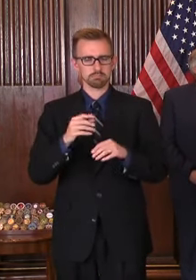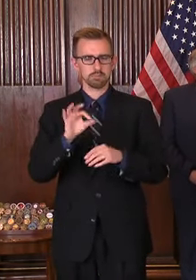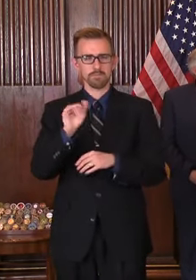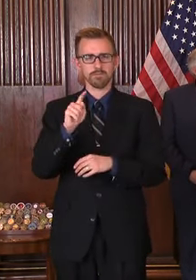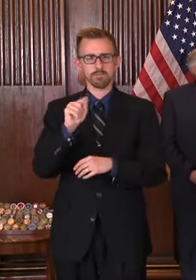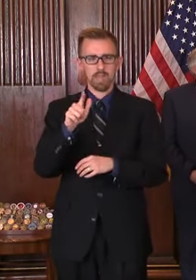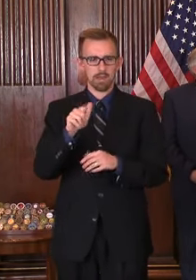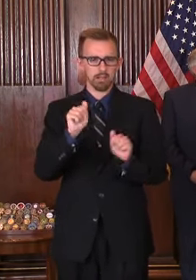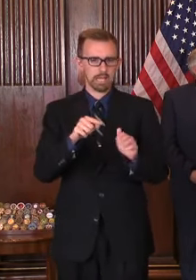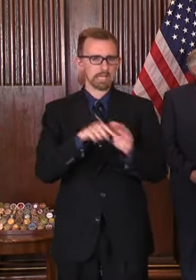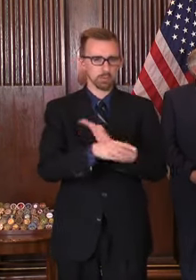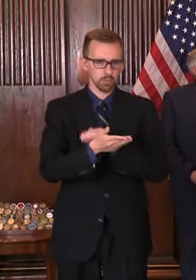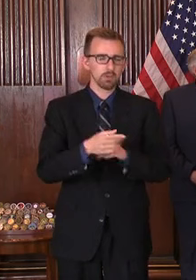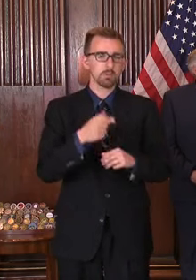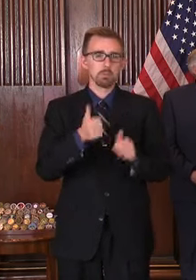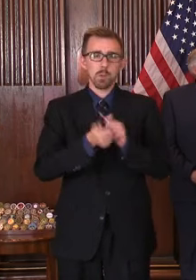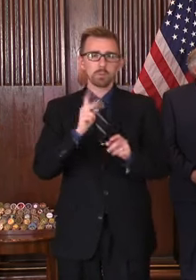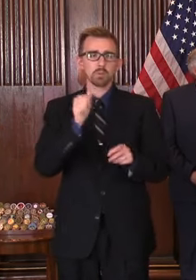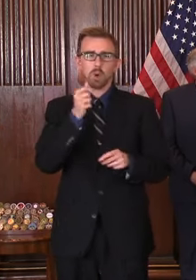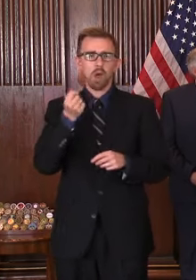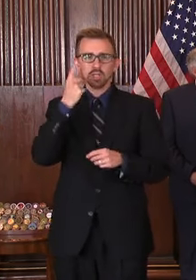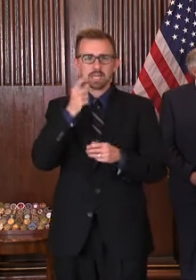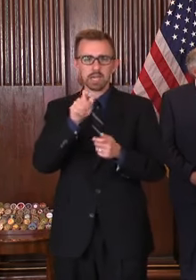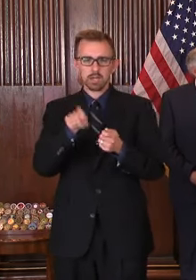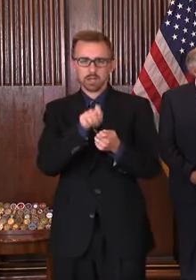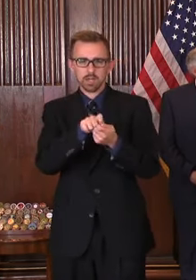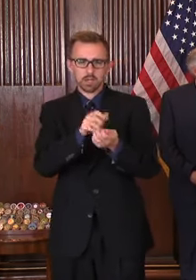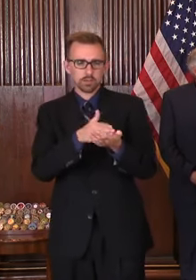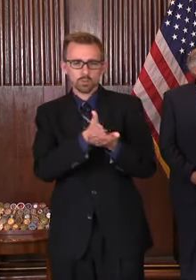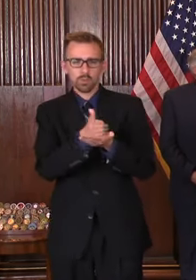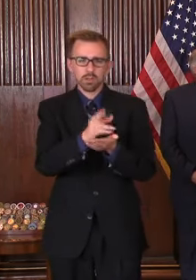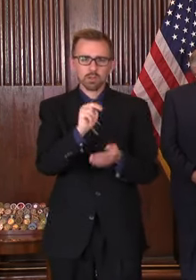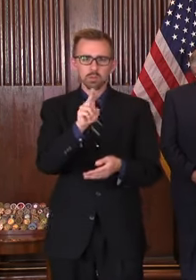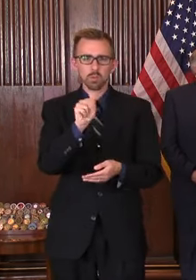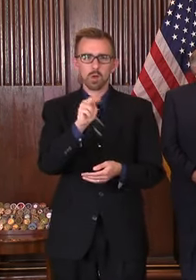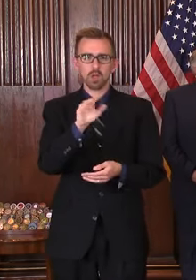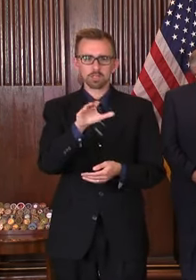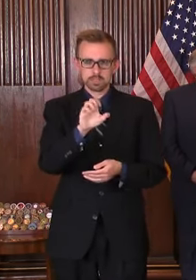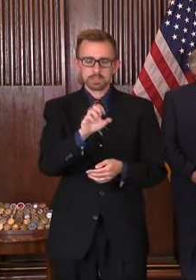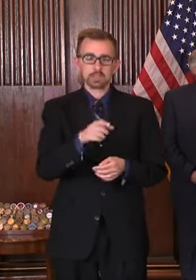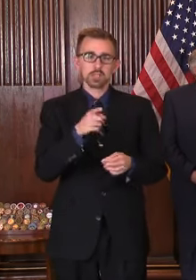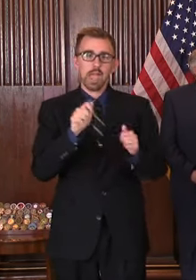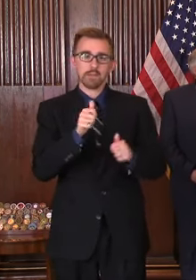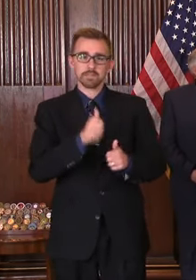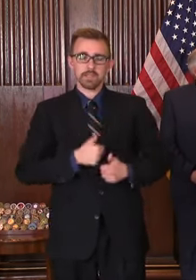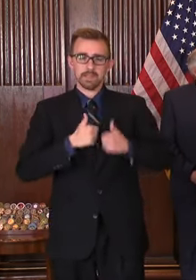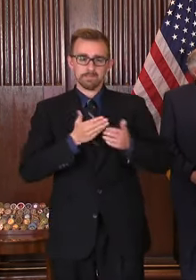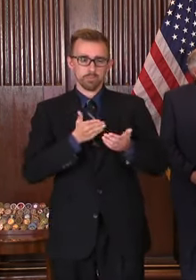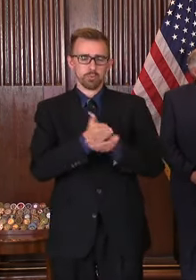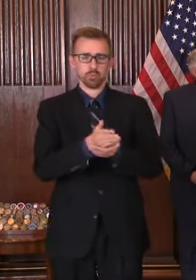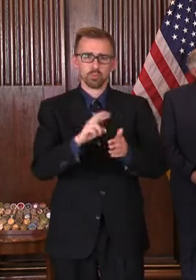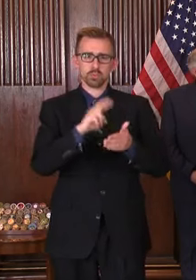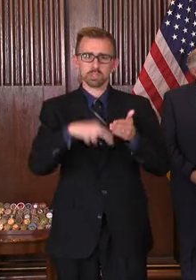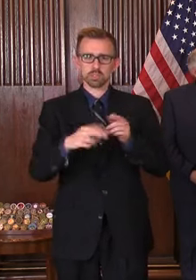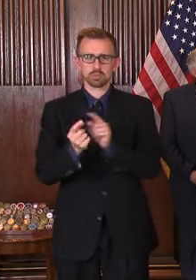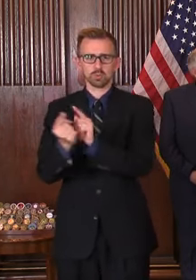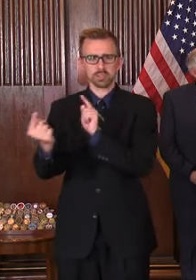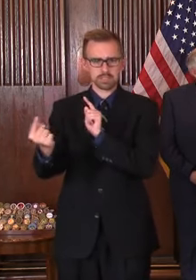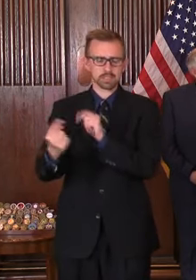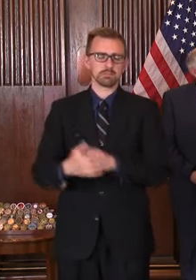yet understand all of the nuances of this disease or of the pandemic generally, even as they've had to live with the consequences of social